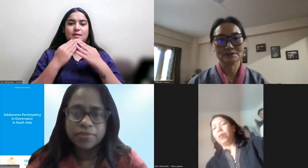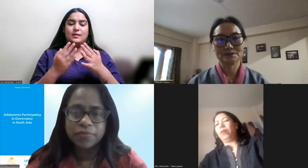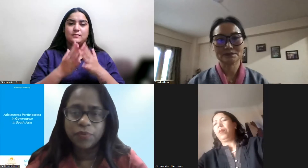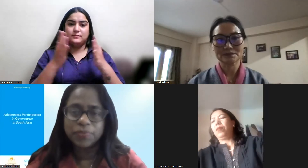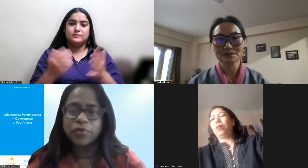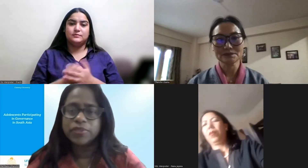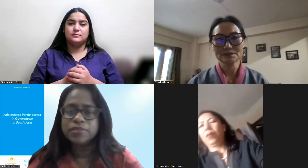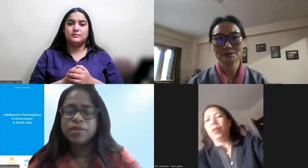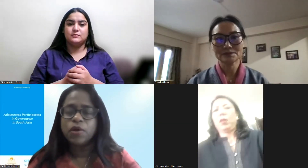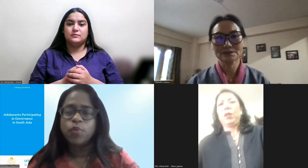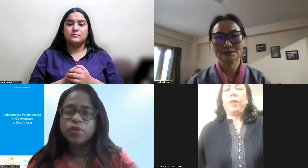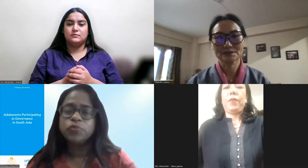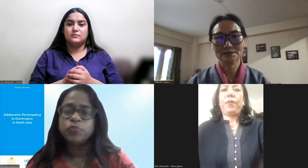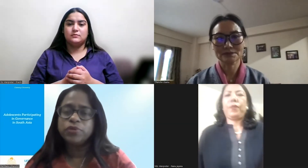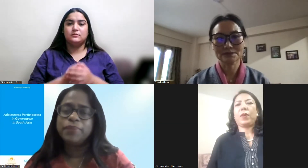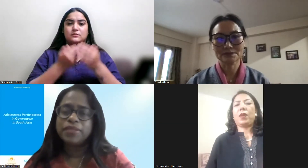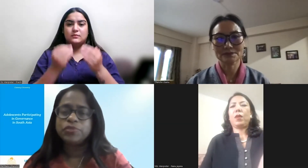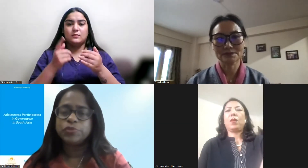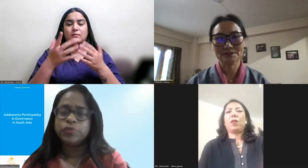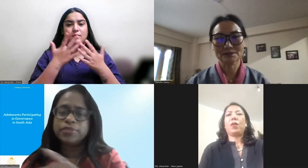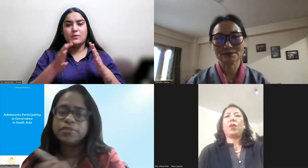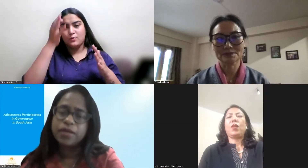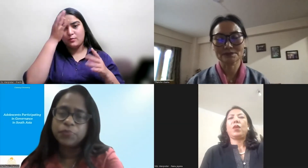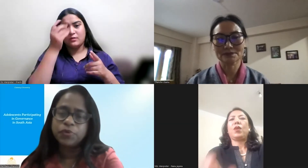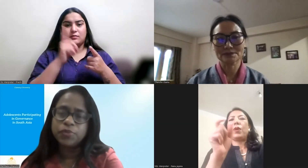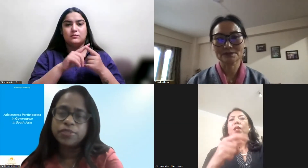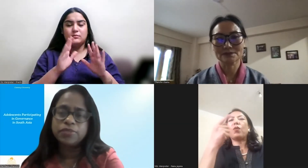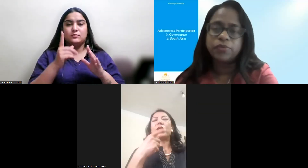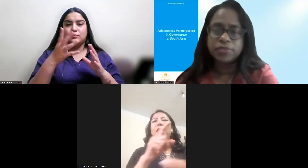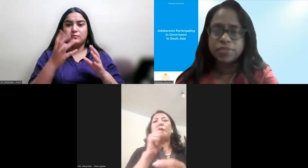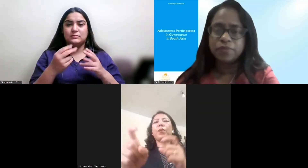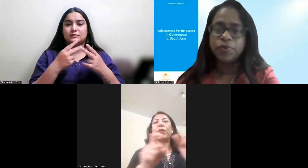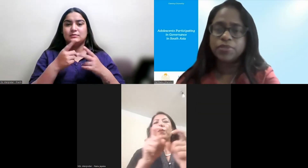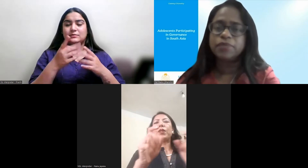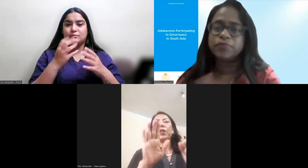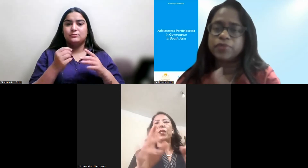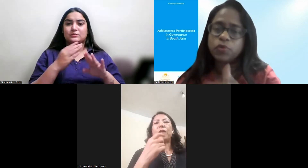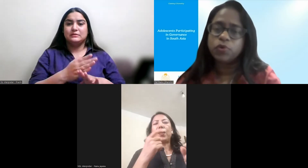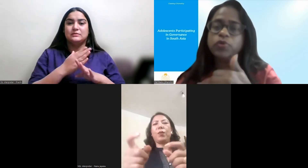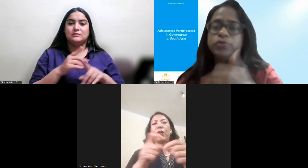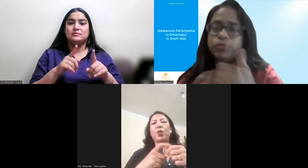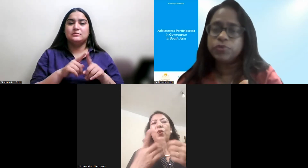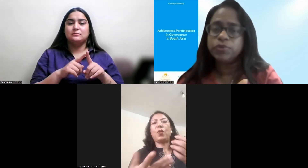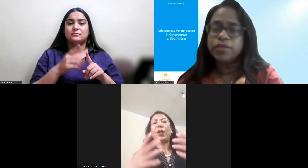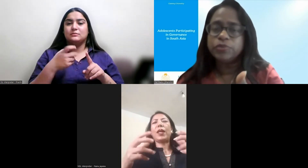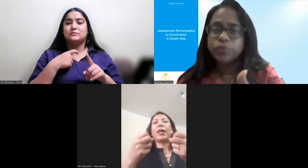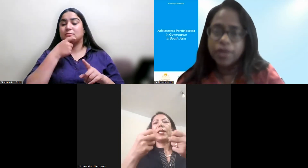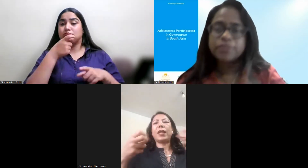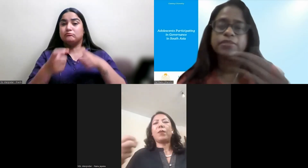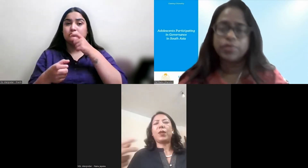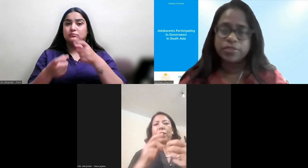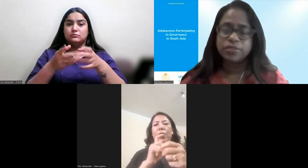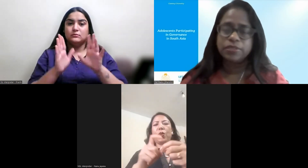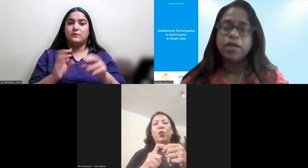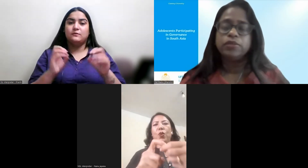speakers from the audience? What you would please do is type your question on the chat box, and we will call on you to